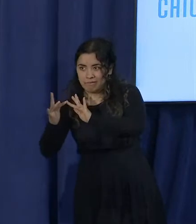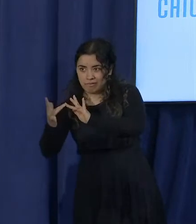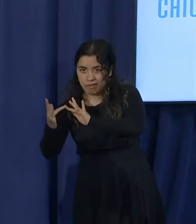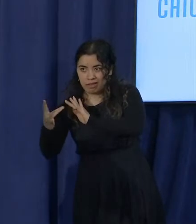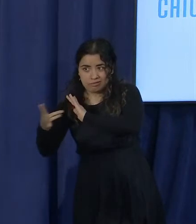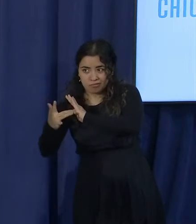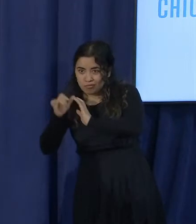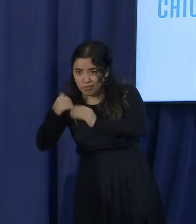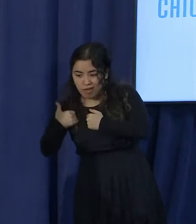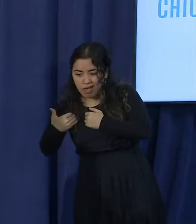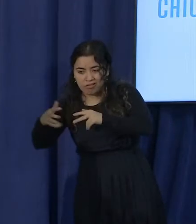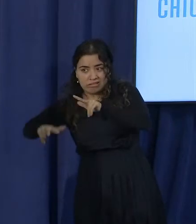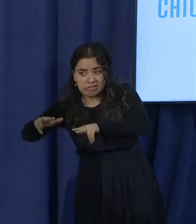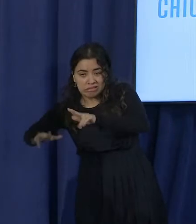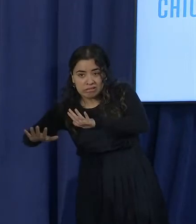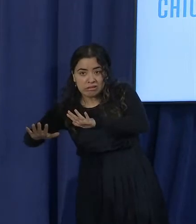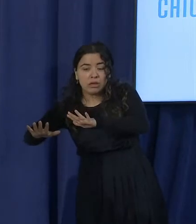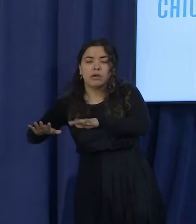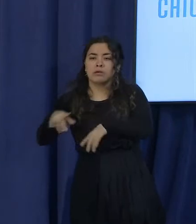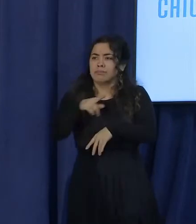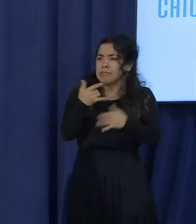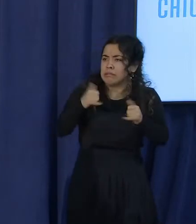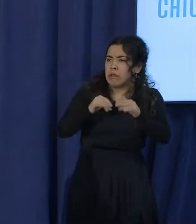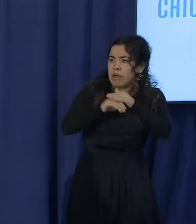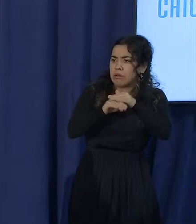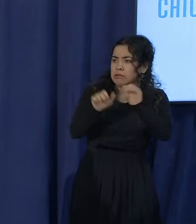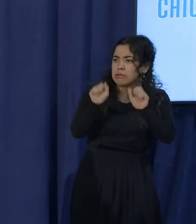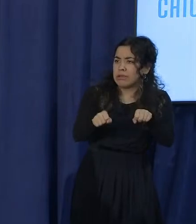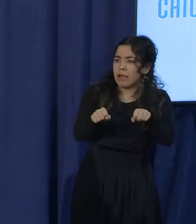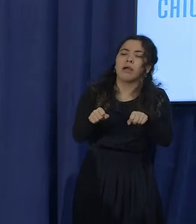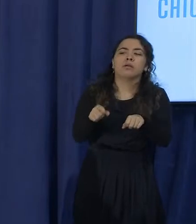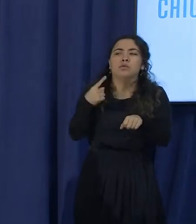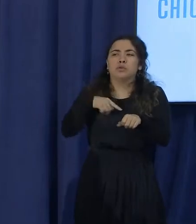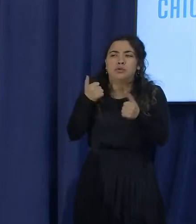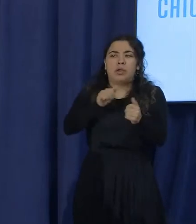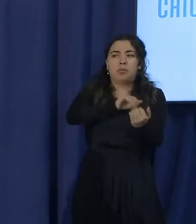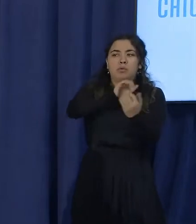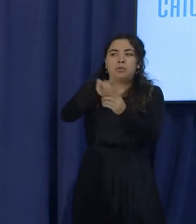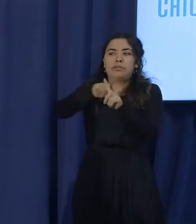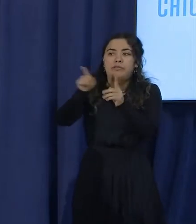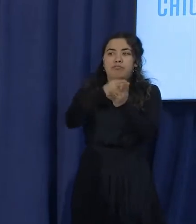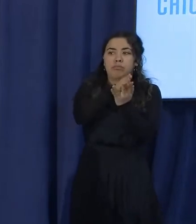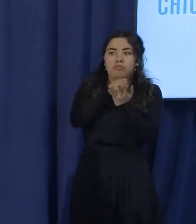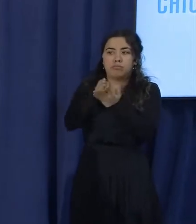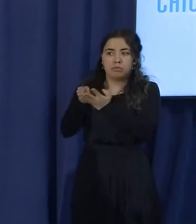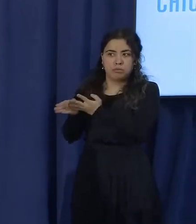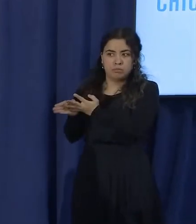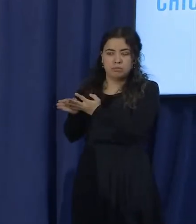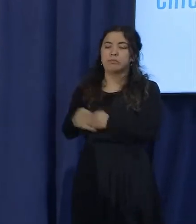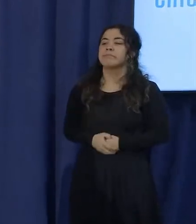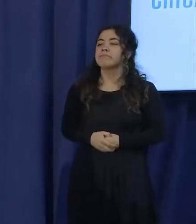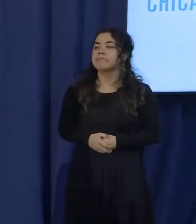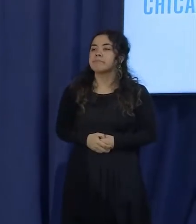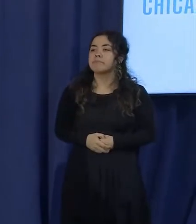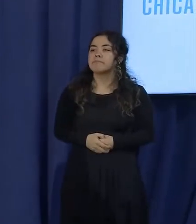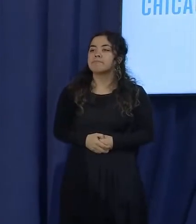and not having to sit on hold for hours on end either. And so those are some of the approaches we're using. Okay, this question is from